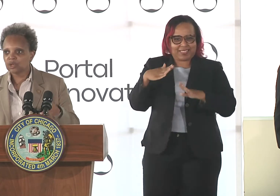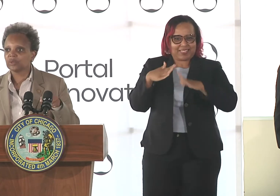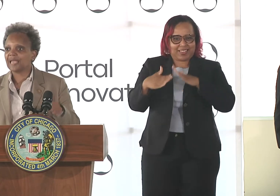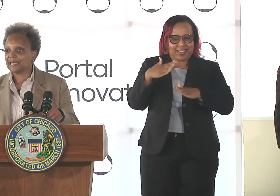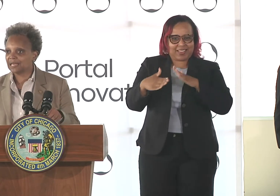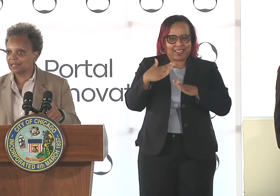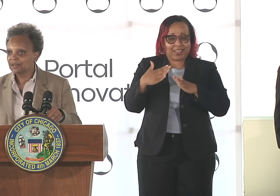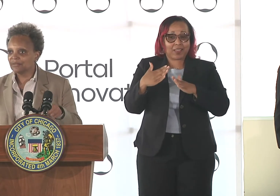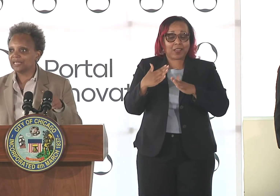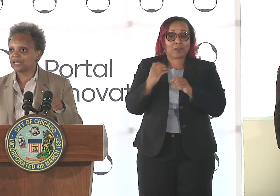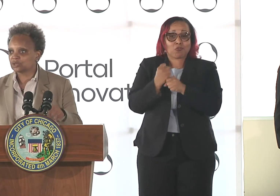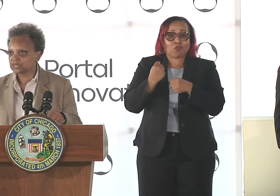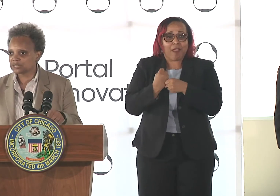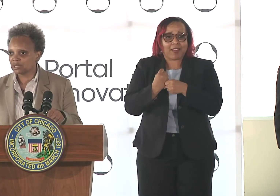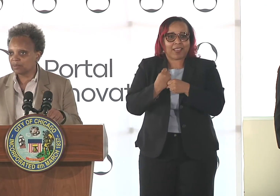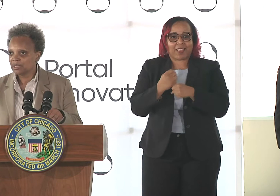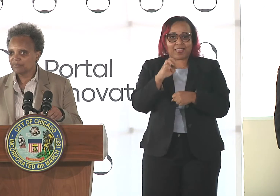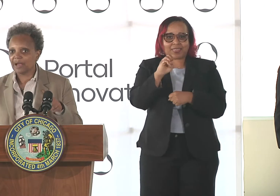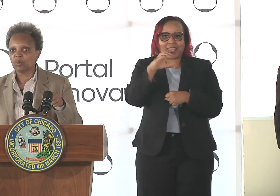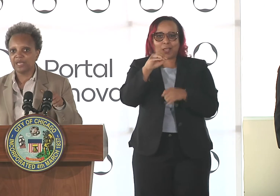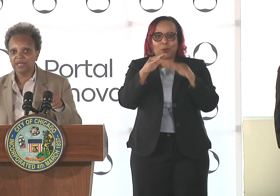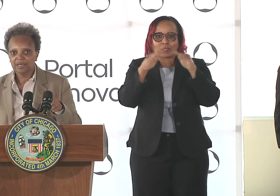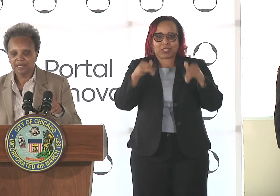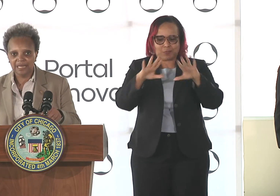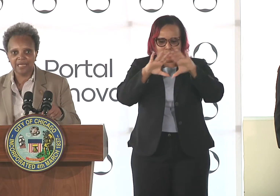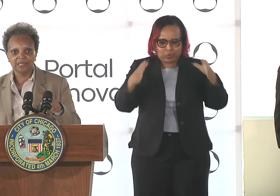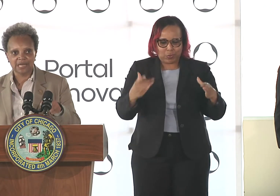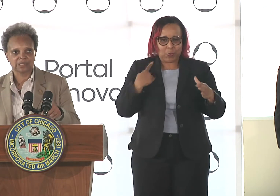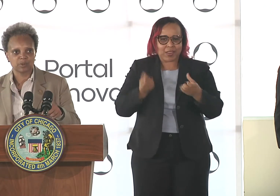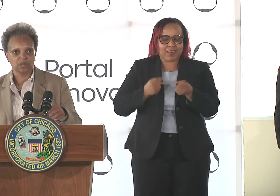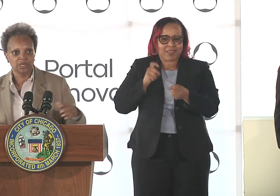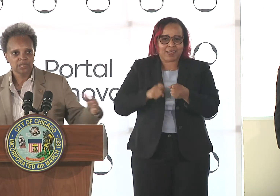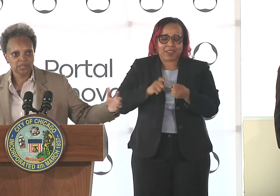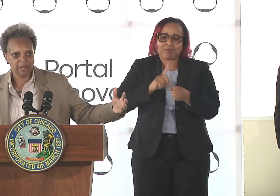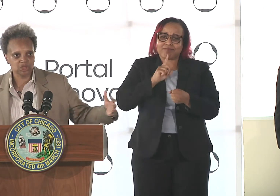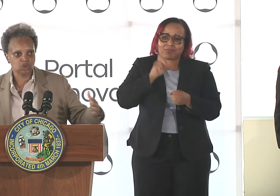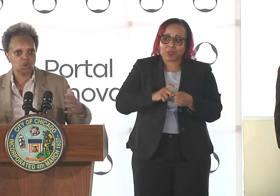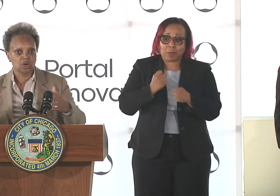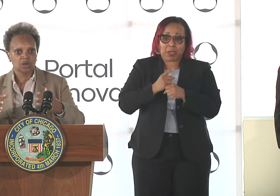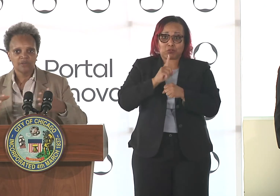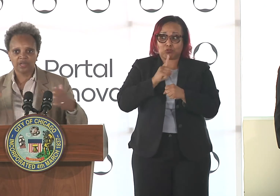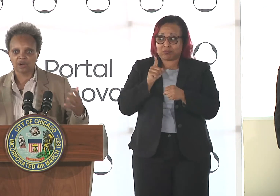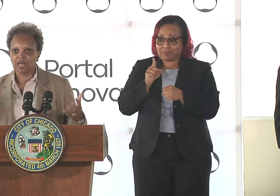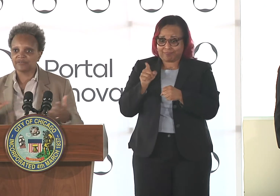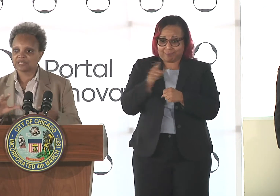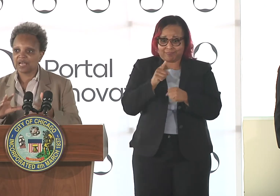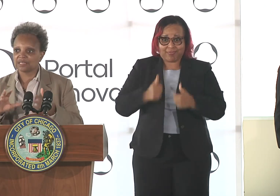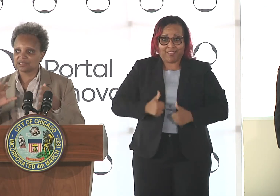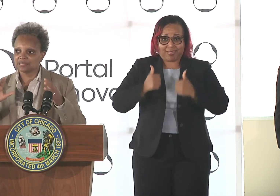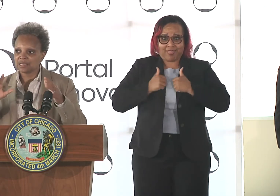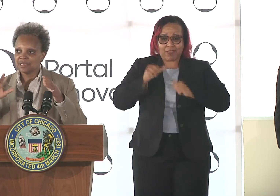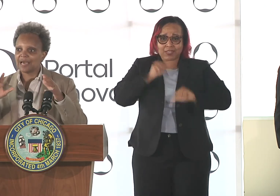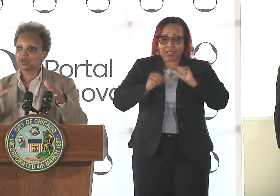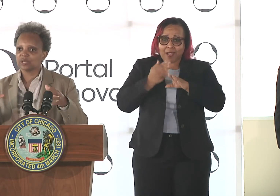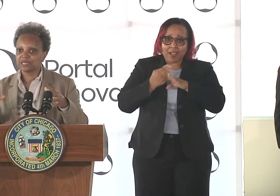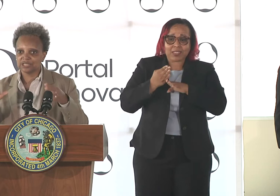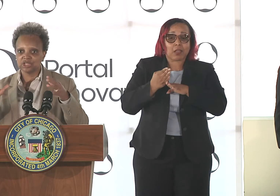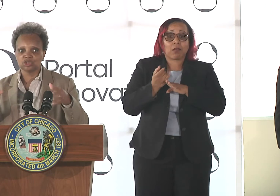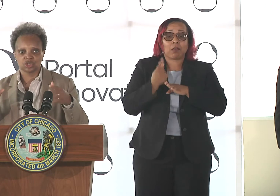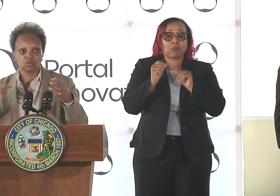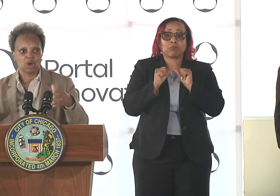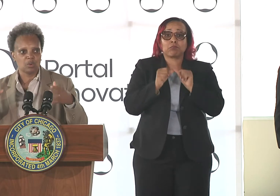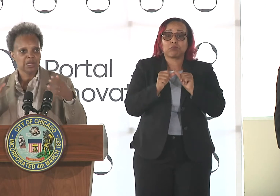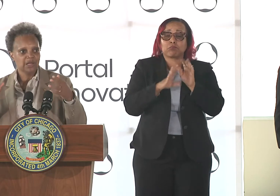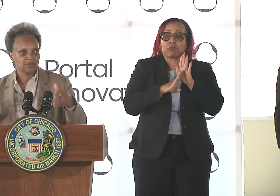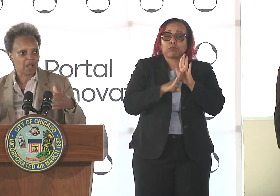city, creating the ecosystem that we need desperately to make sure that our life sciences not only